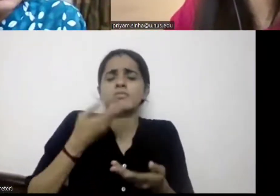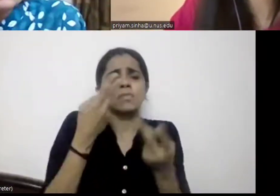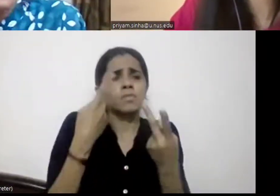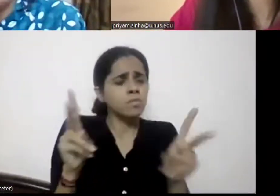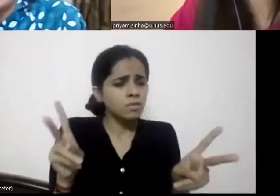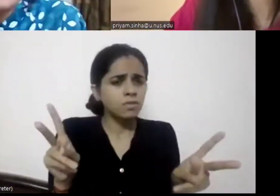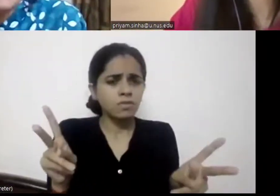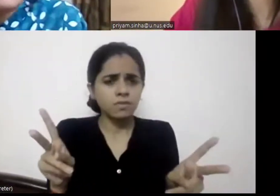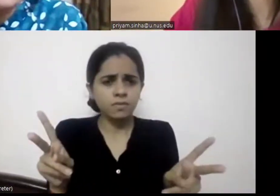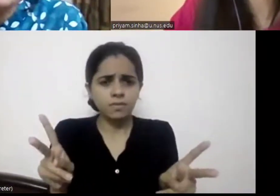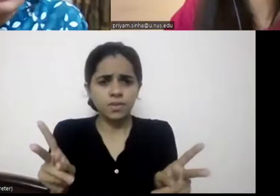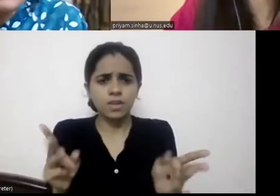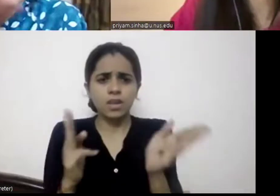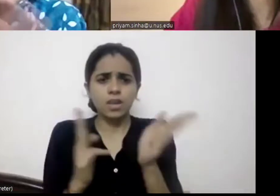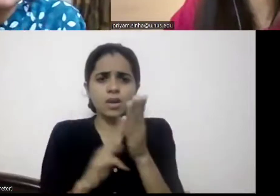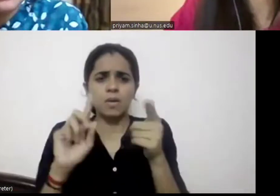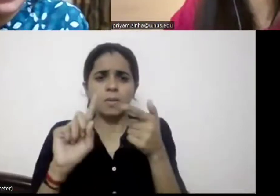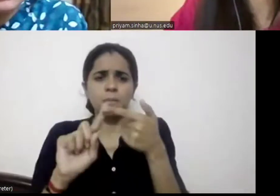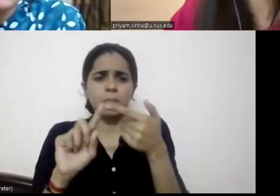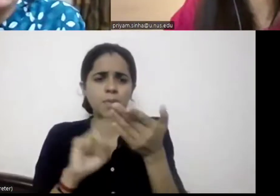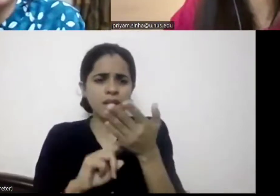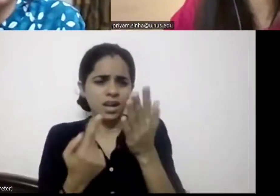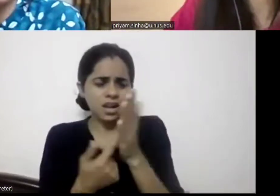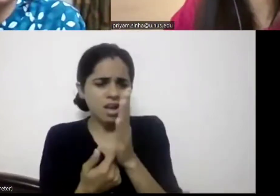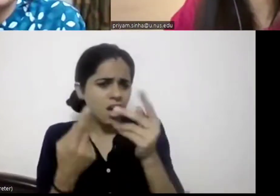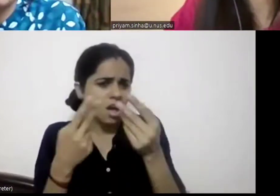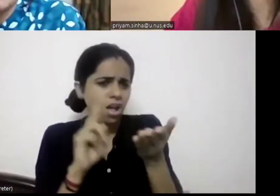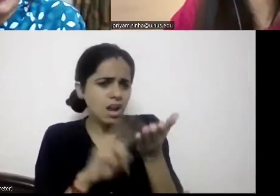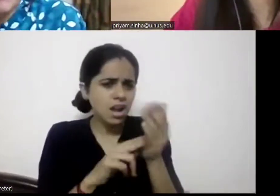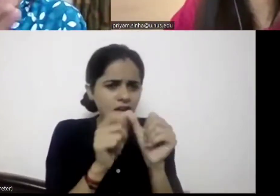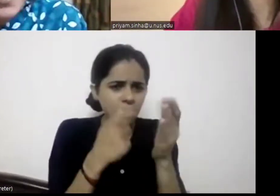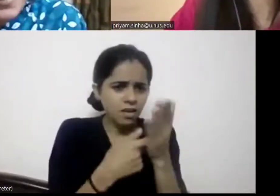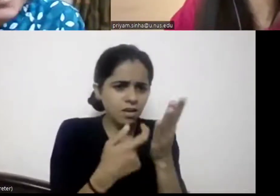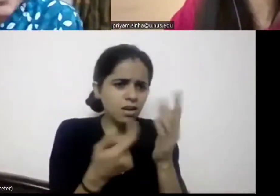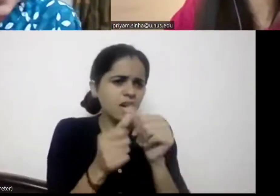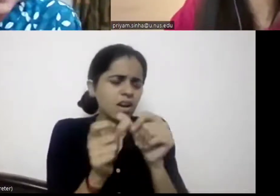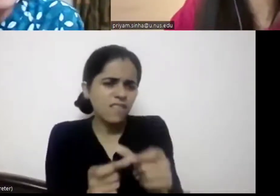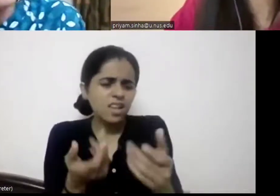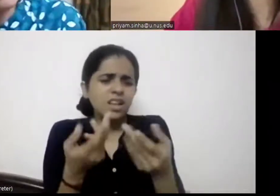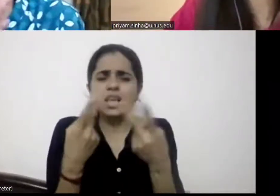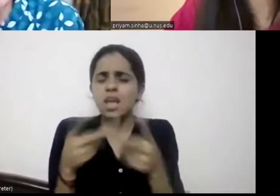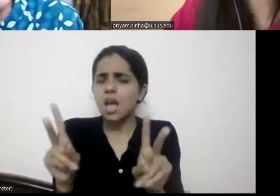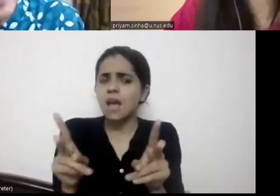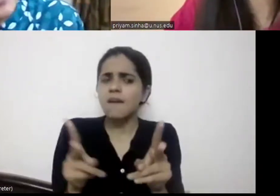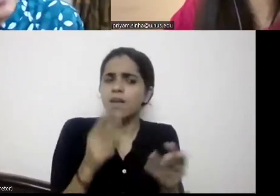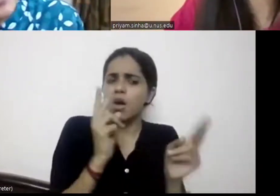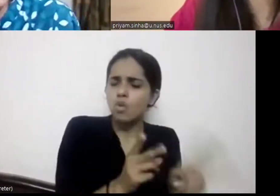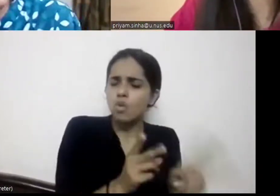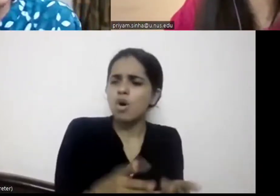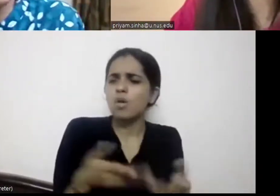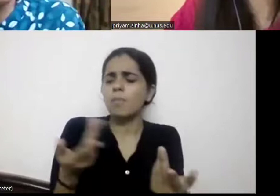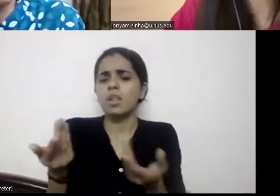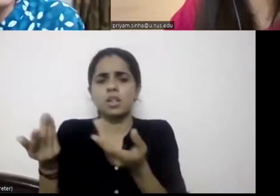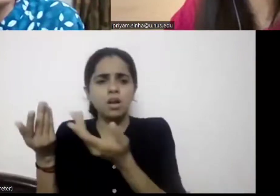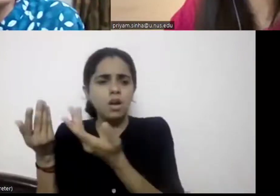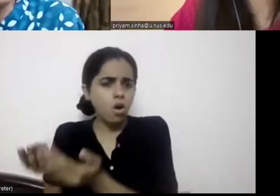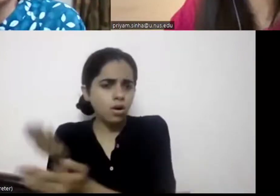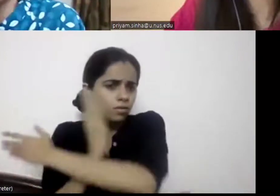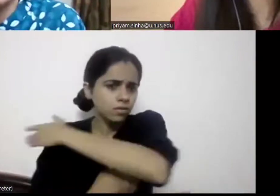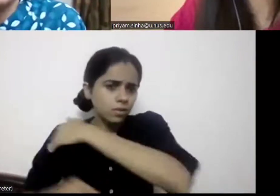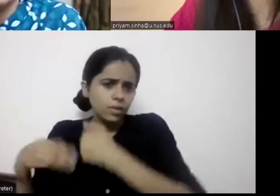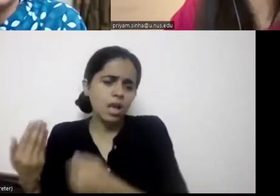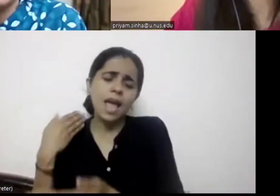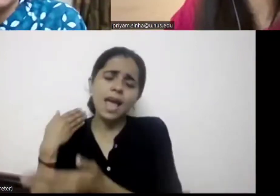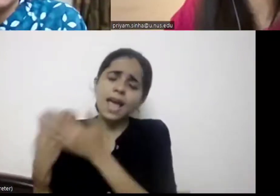Right? So meta narrative is not just limiting to abled and disabled. It could be any different bodies